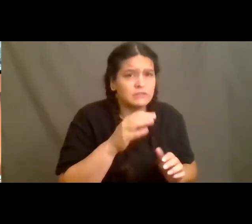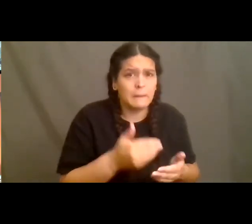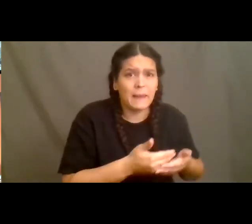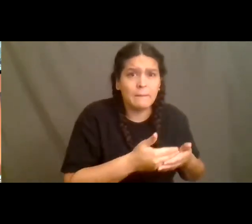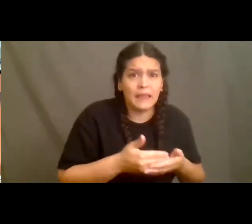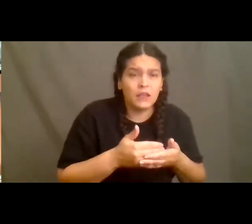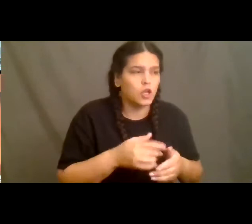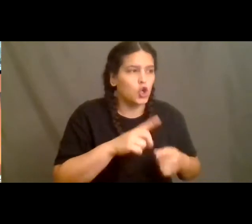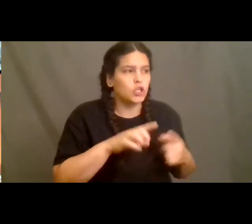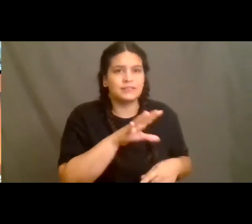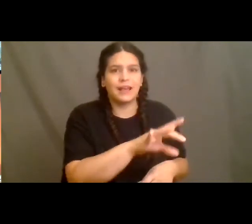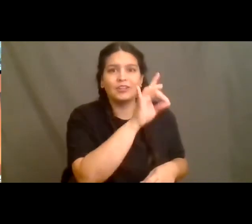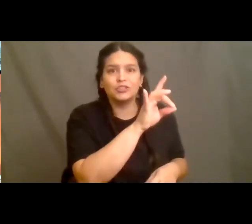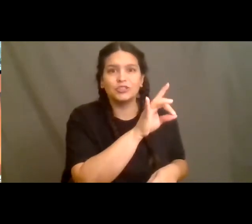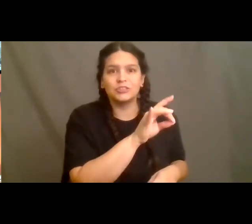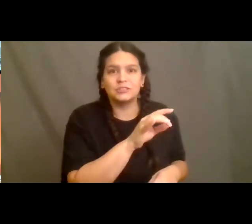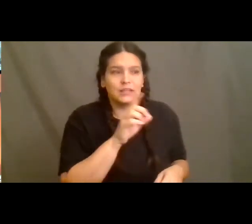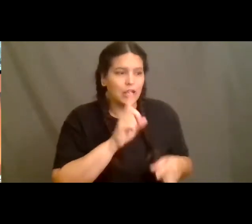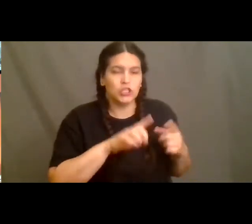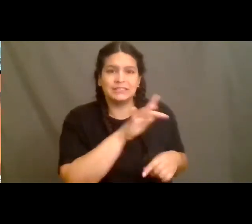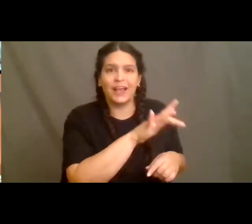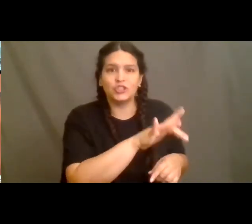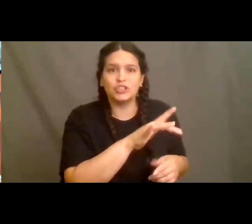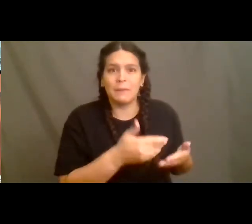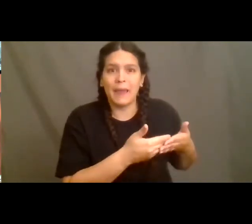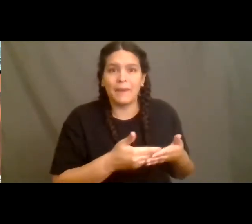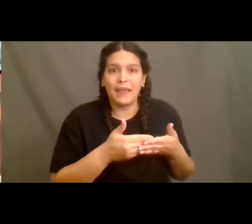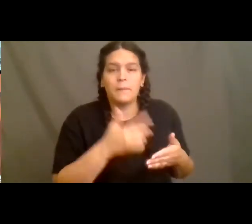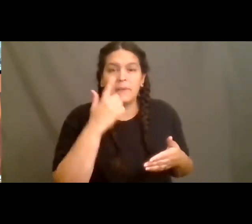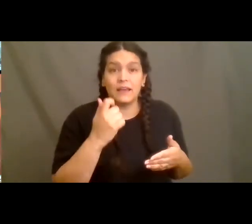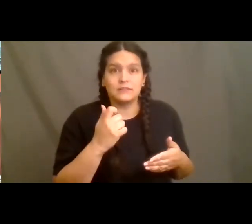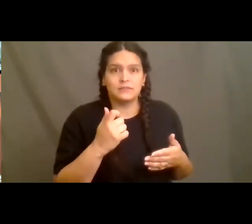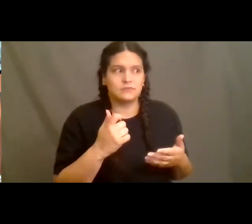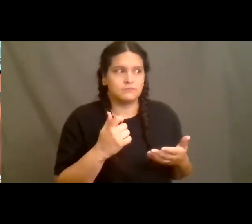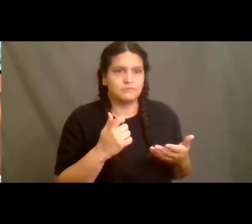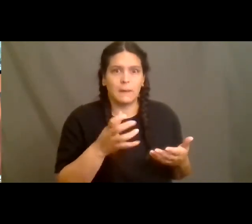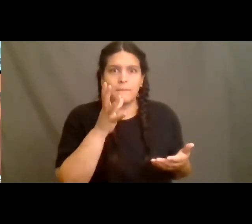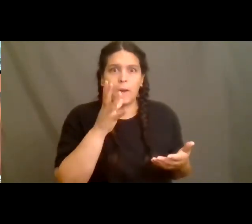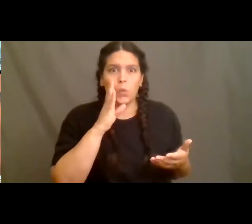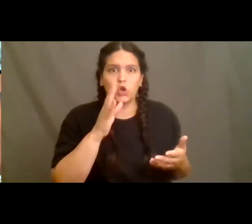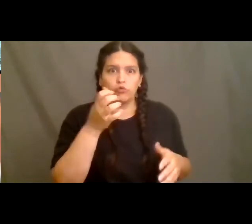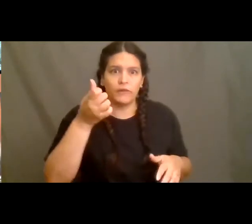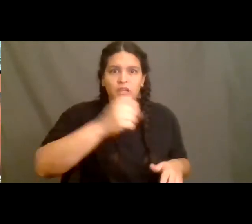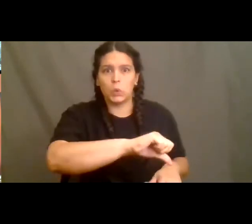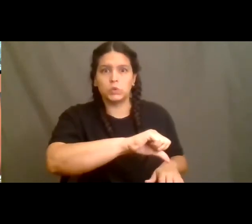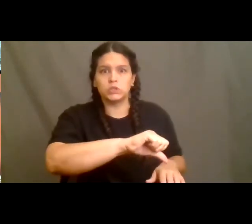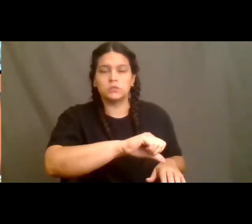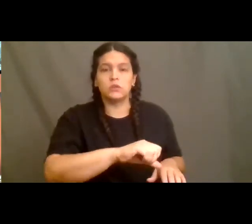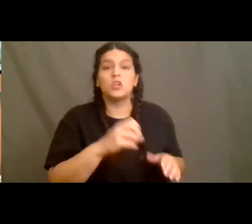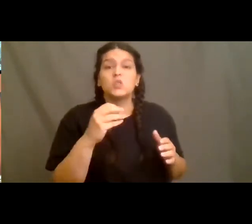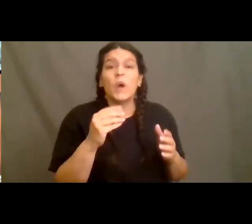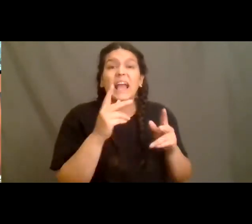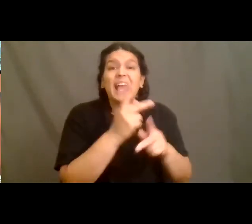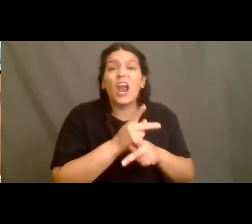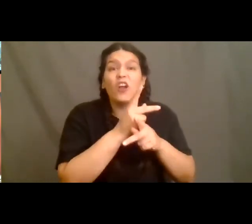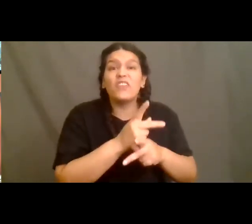else the mother will not want its baby anymore. So we would carefully place the sheet underneath the baby, and we would